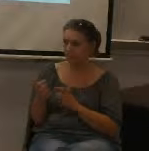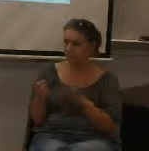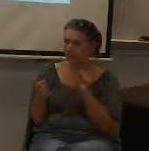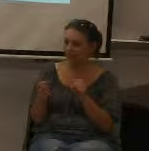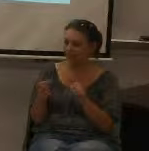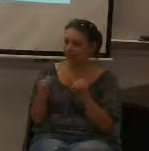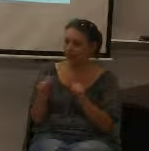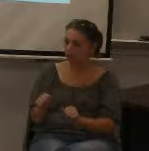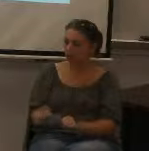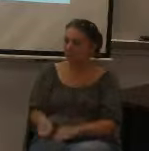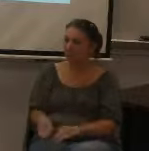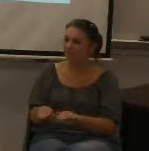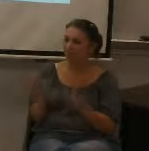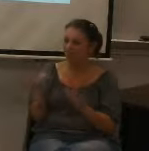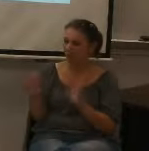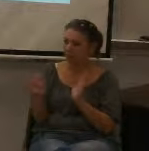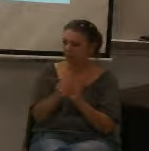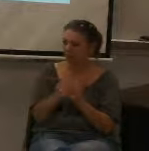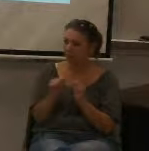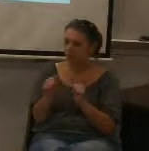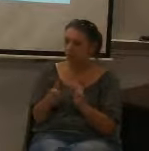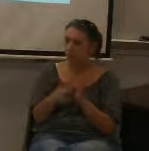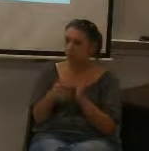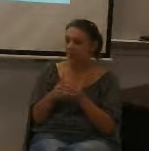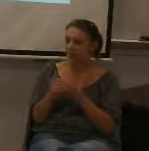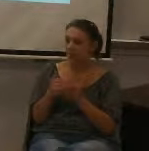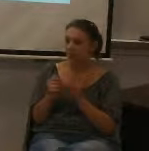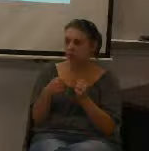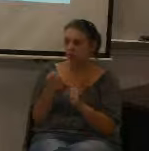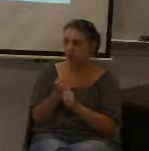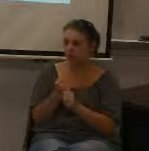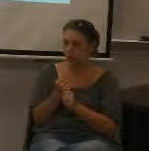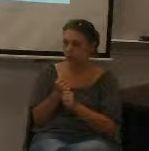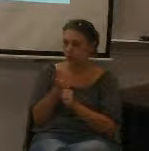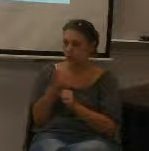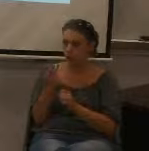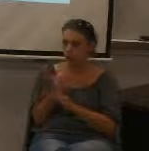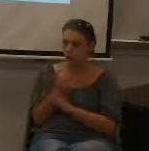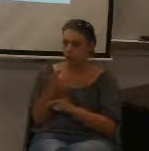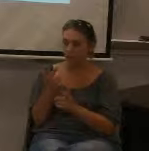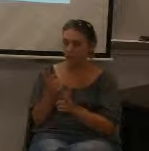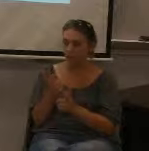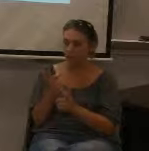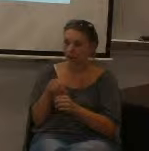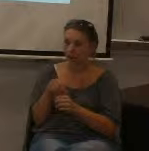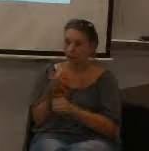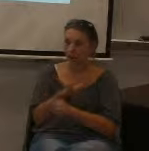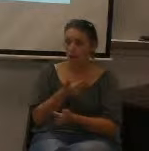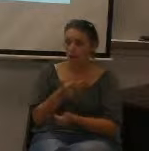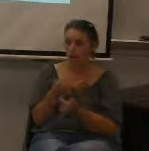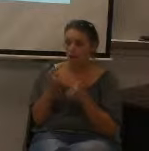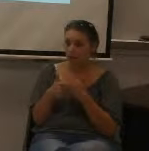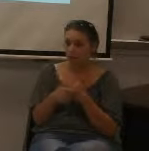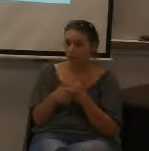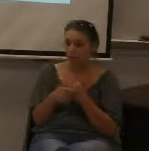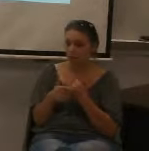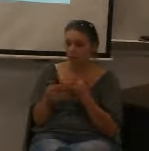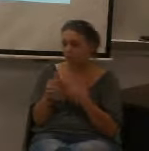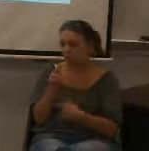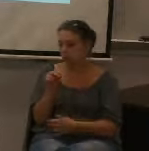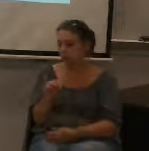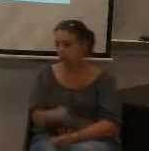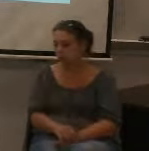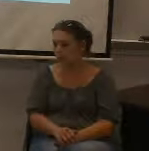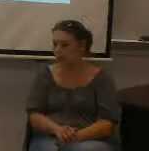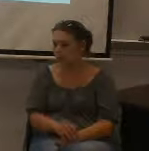Yes, it could be replenished, but it could take thousands of years at the rate we're using it. So in our lifetimes, no.